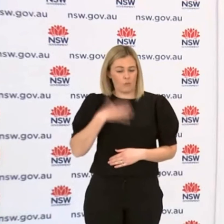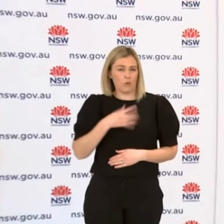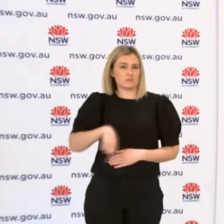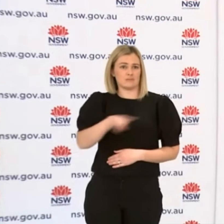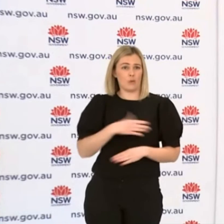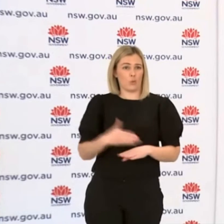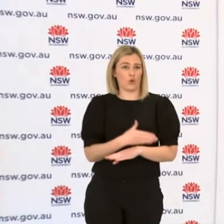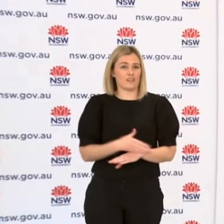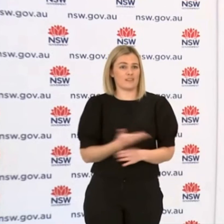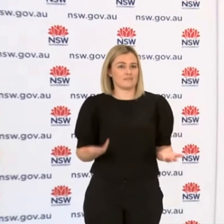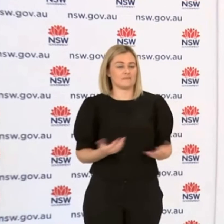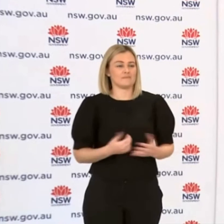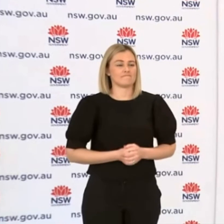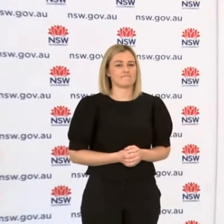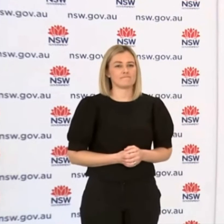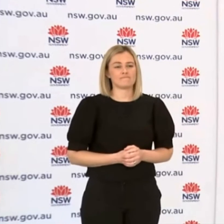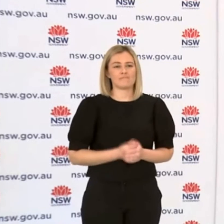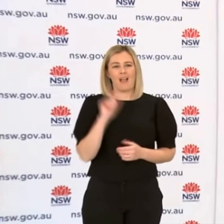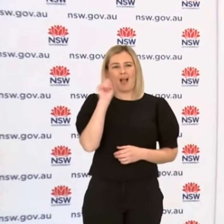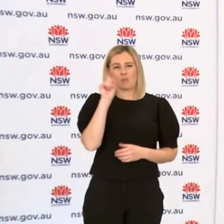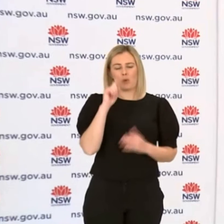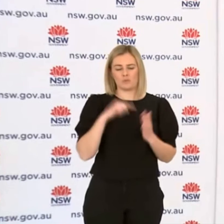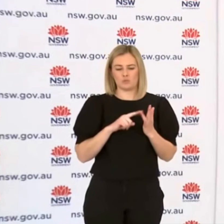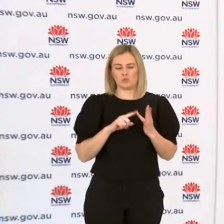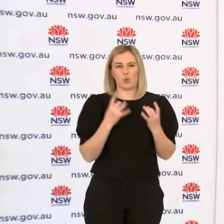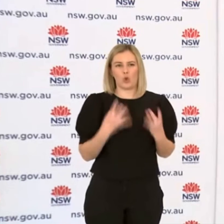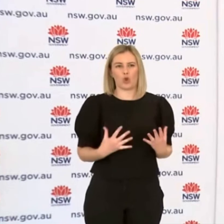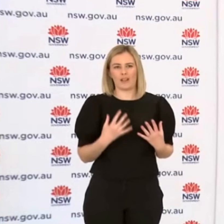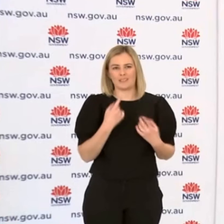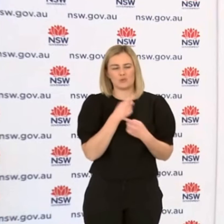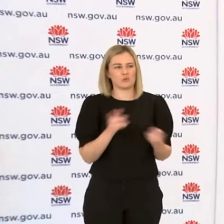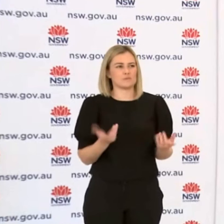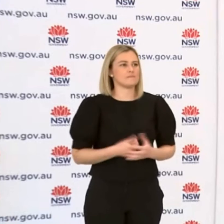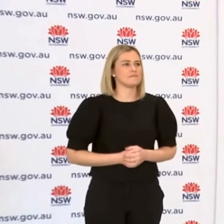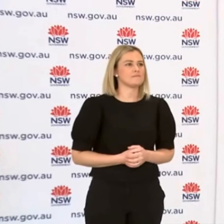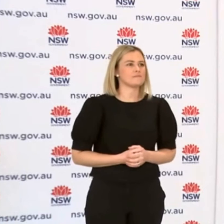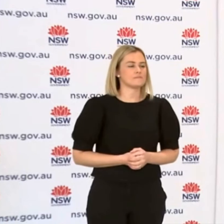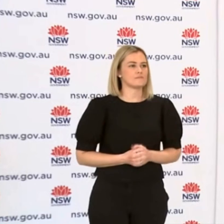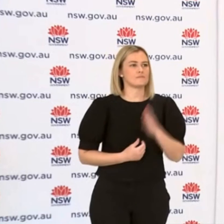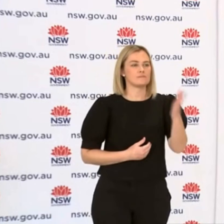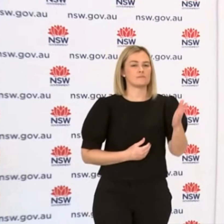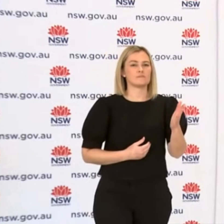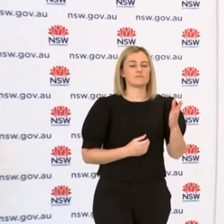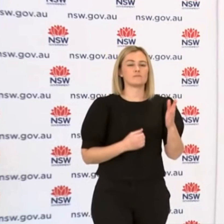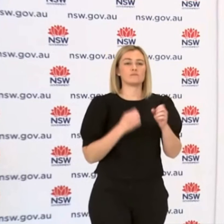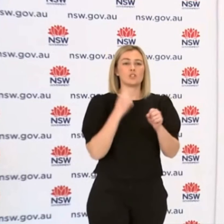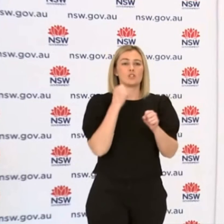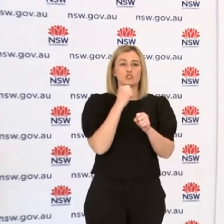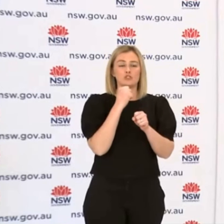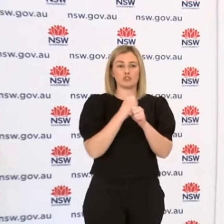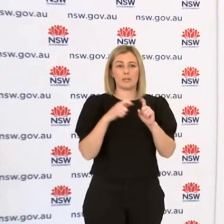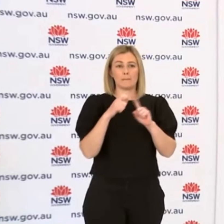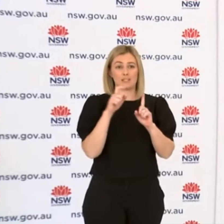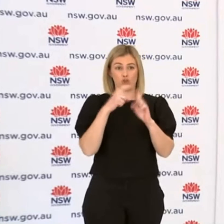some changes, but look, too early at this stage to say. Minister, another GP clinic in Western Sydney has been found charging